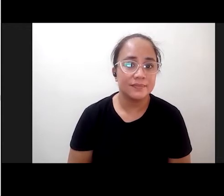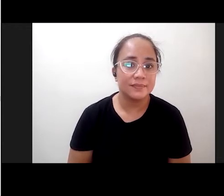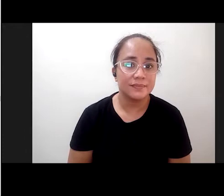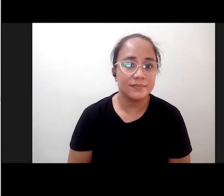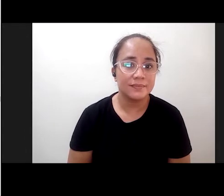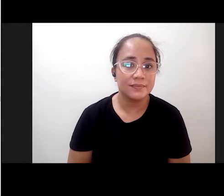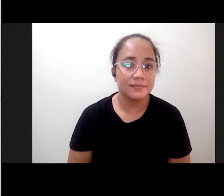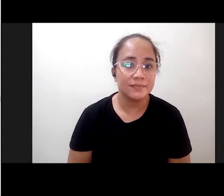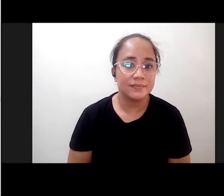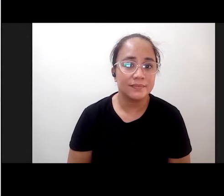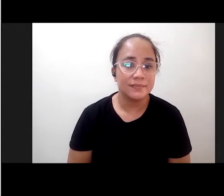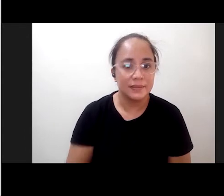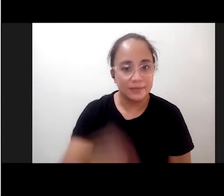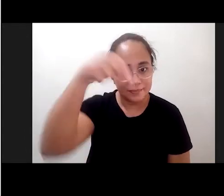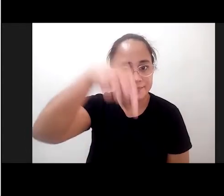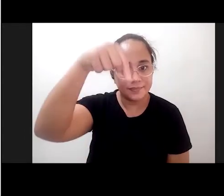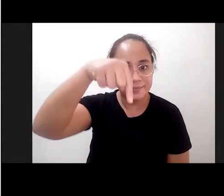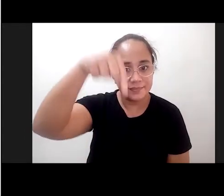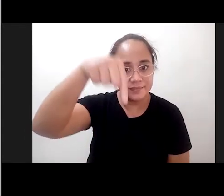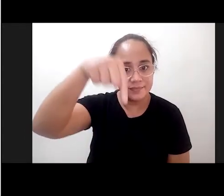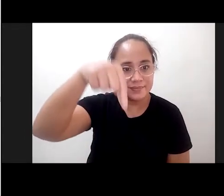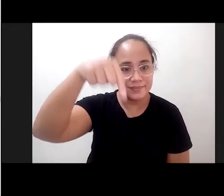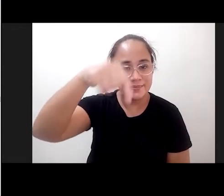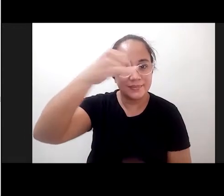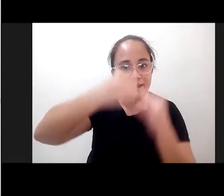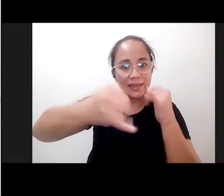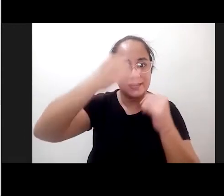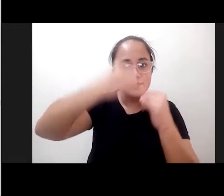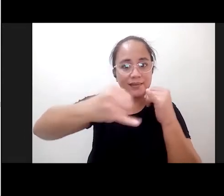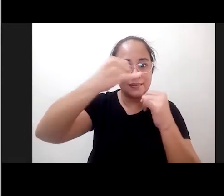Go down Here? to the end. Go down to the end.